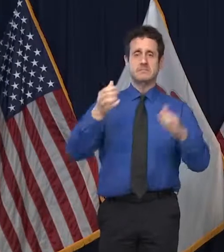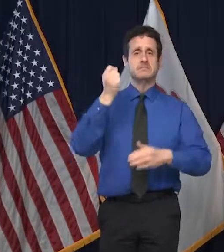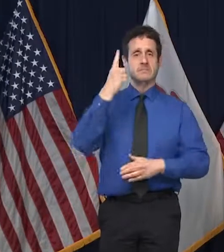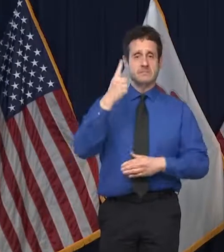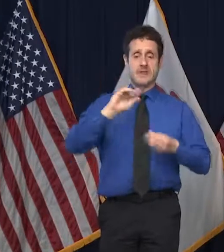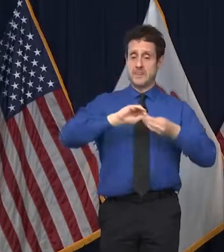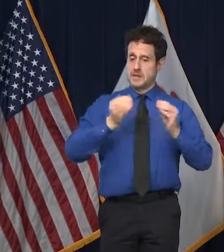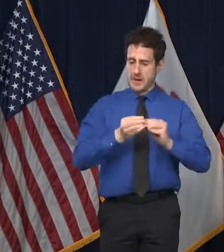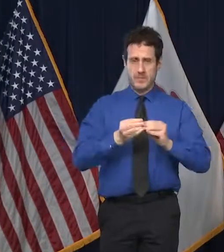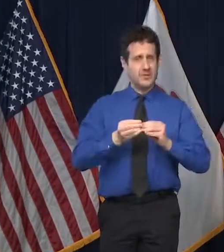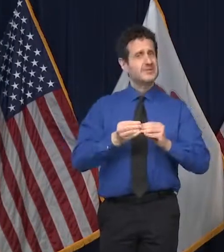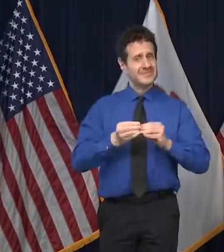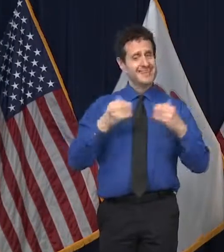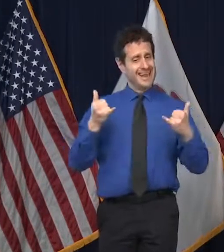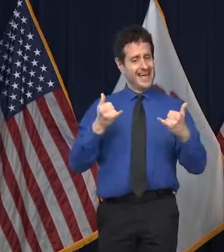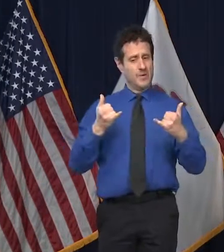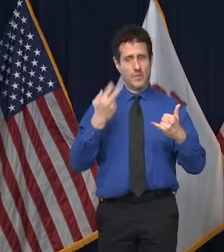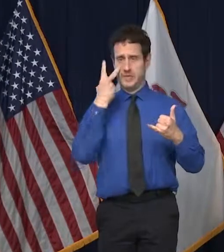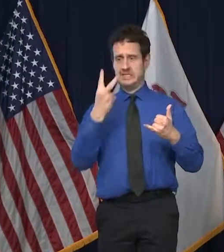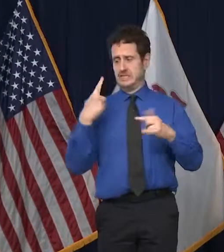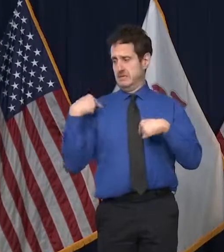drastically increasing.